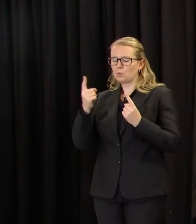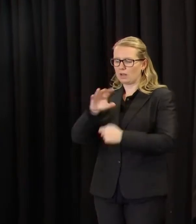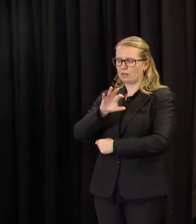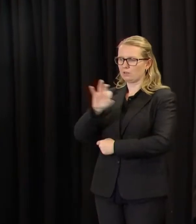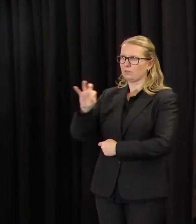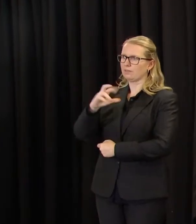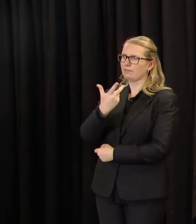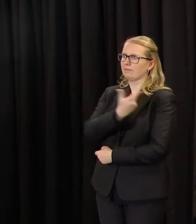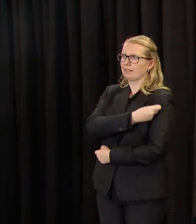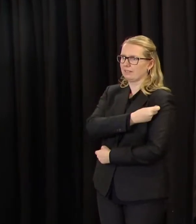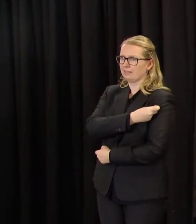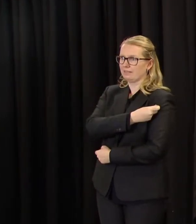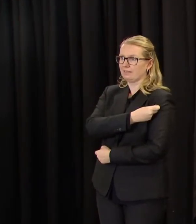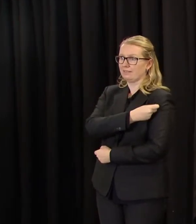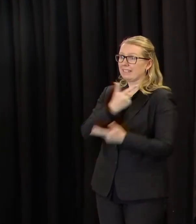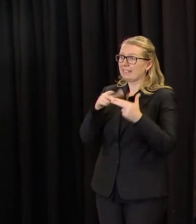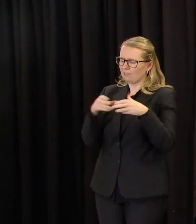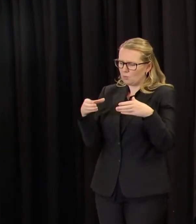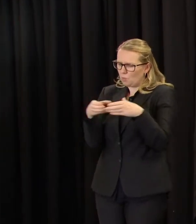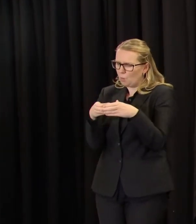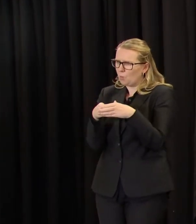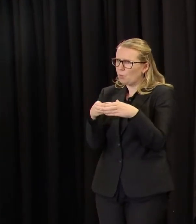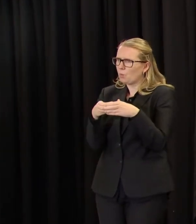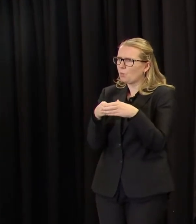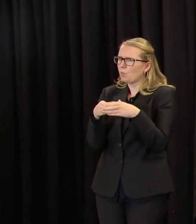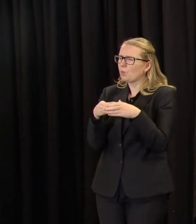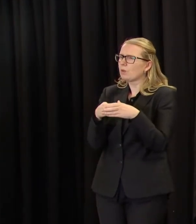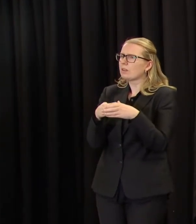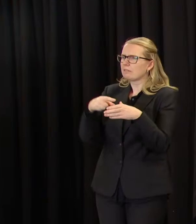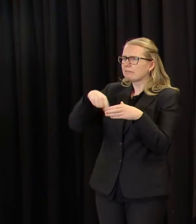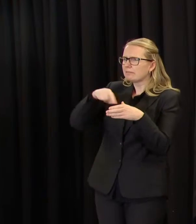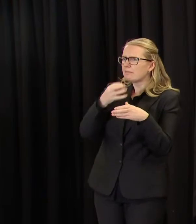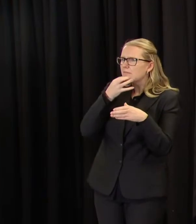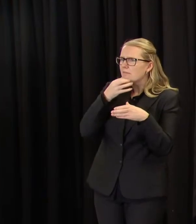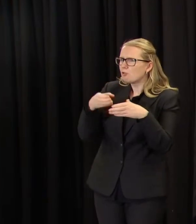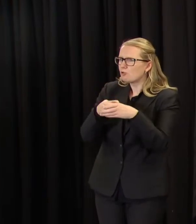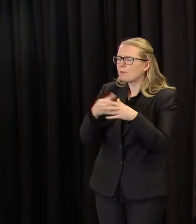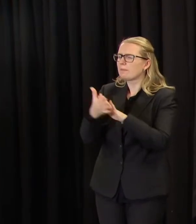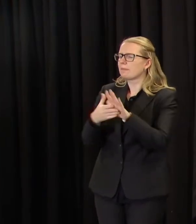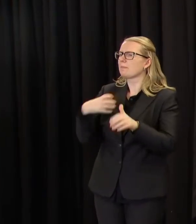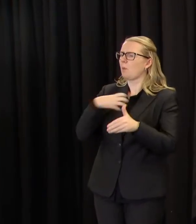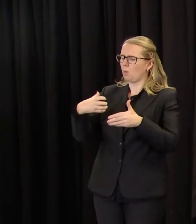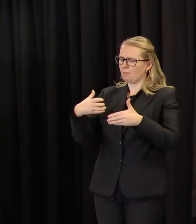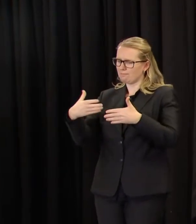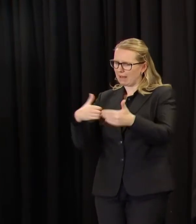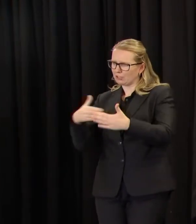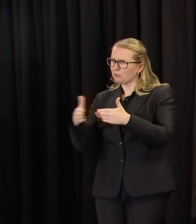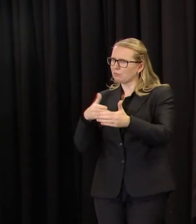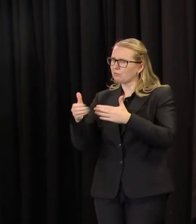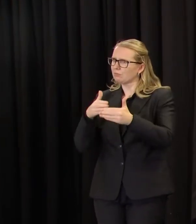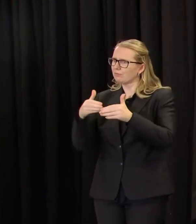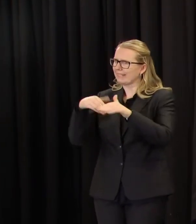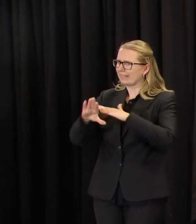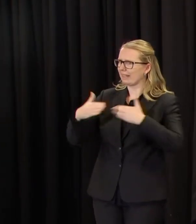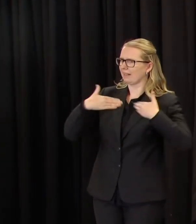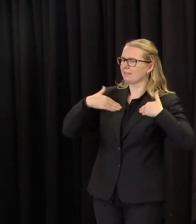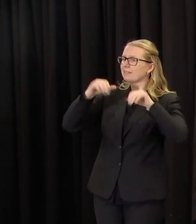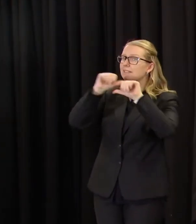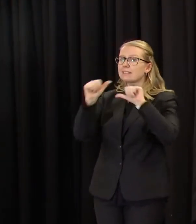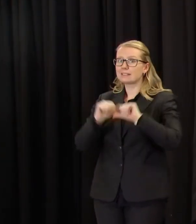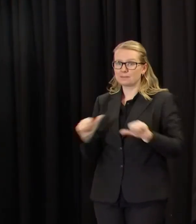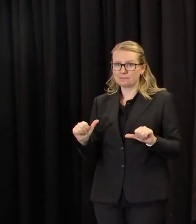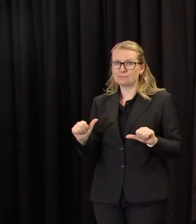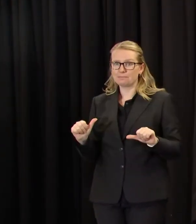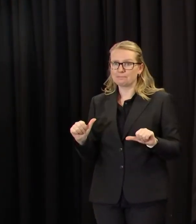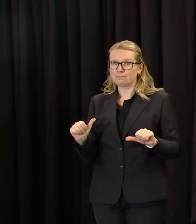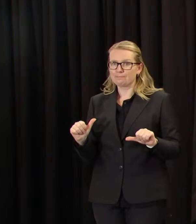the unvaccinated group is, the more manageable, from a health service point of view, those inevitable positive cases will be, and very